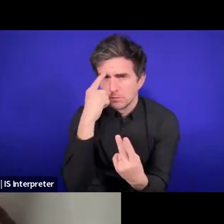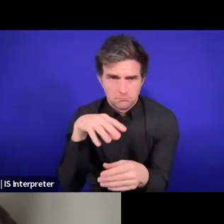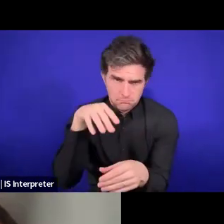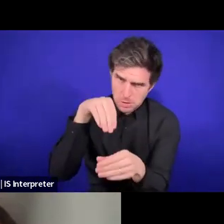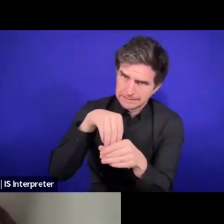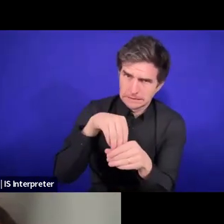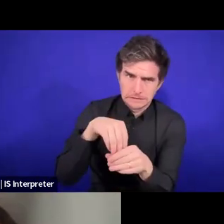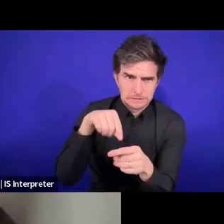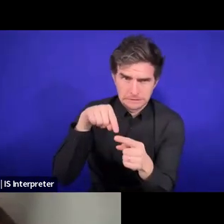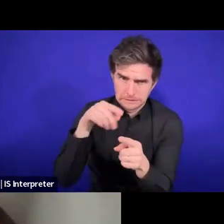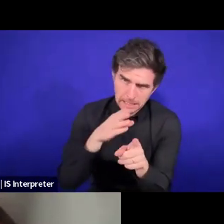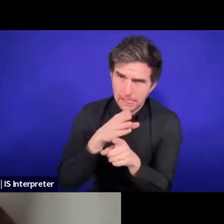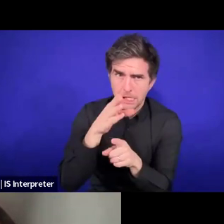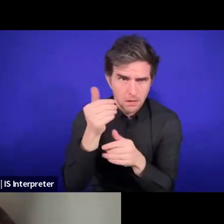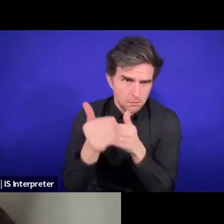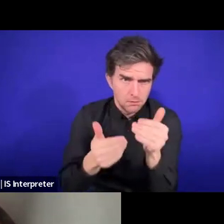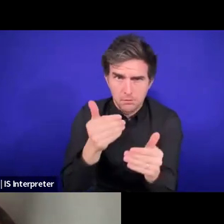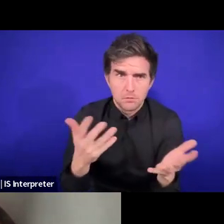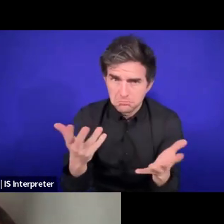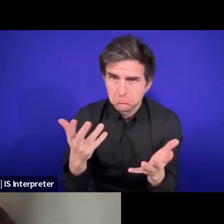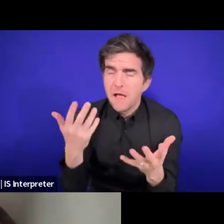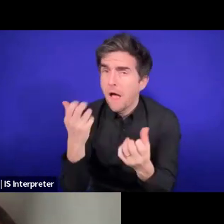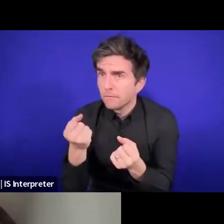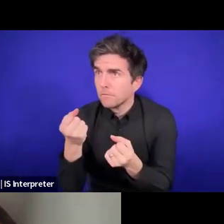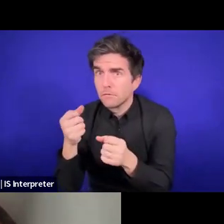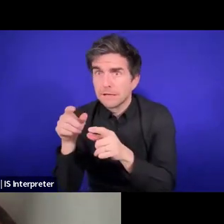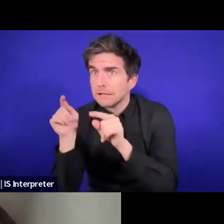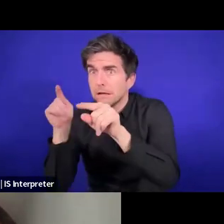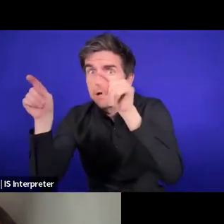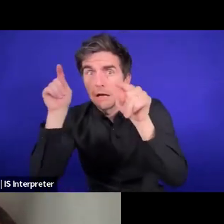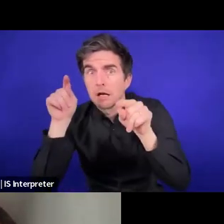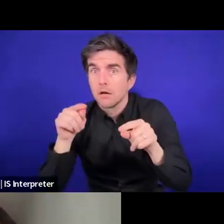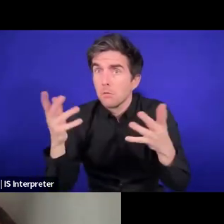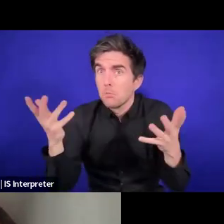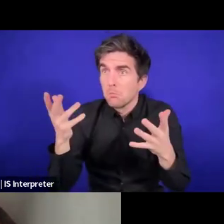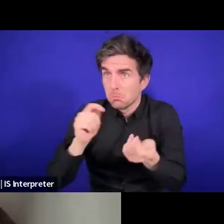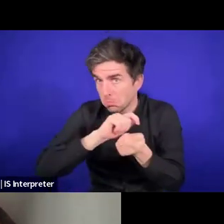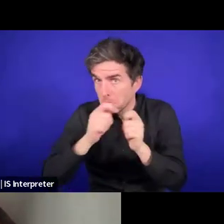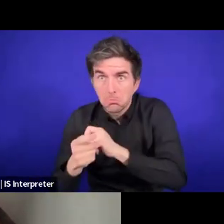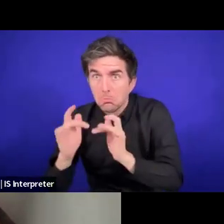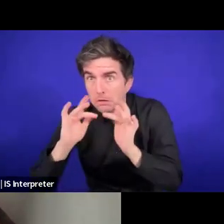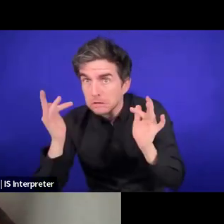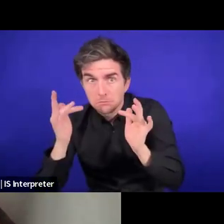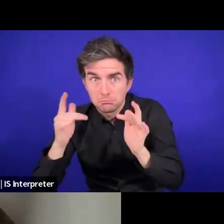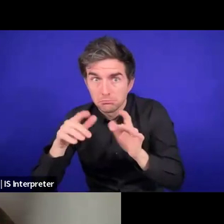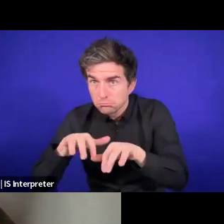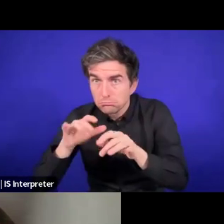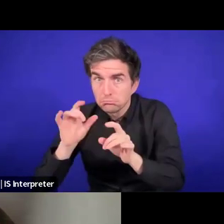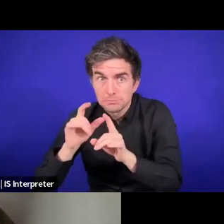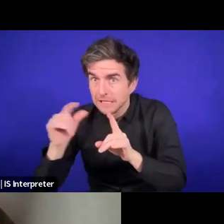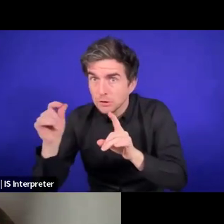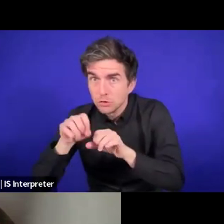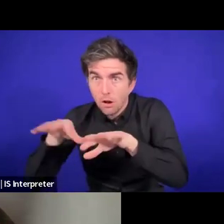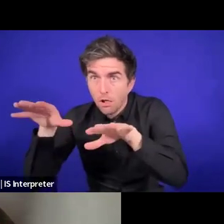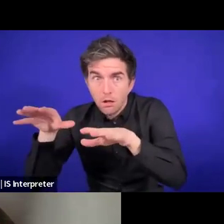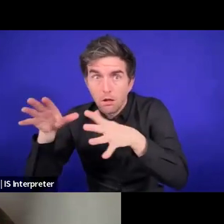digitalization, that, you know, these can be very important tools for inclusion, but, you know, we have to be careful about whether or not there are certain groups that are excluded if you